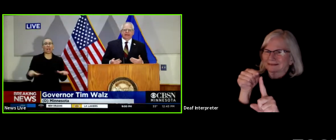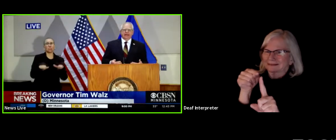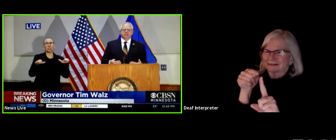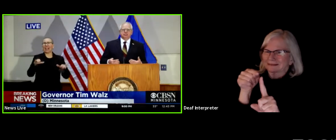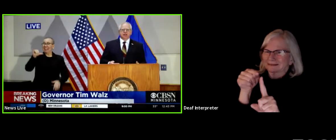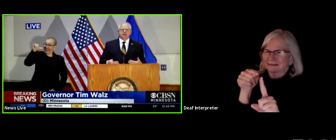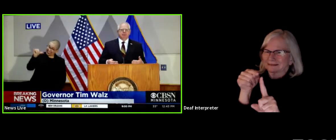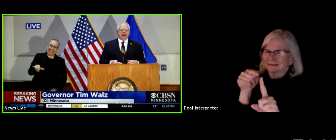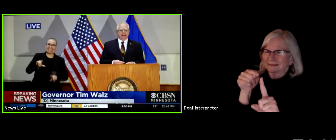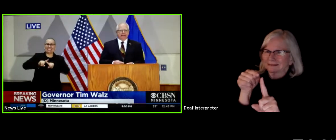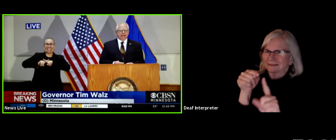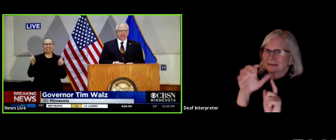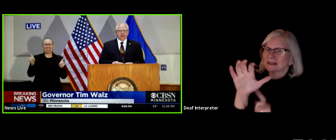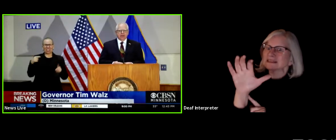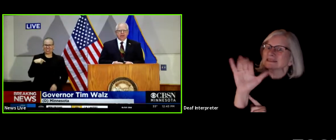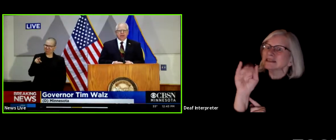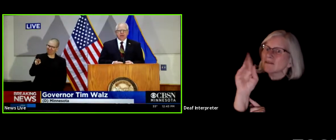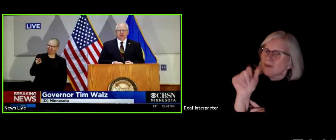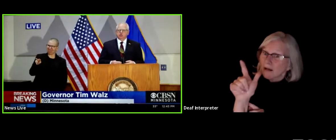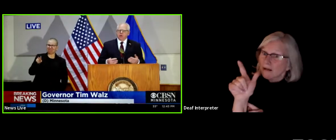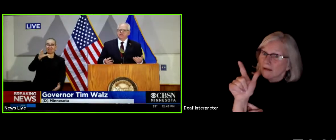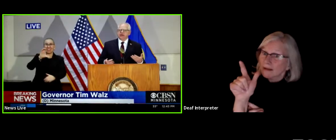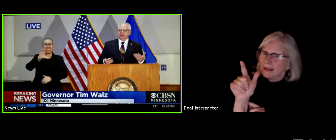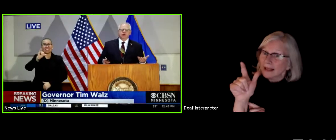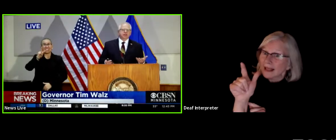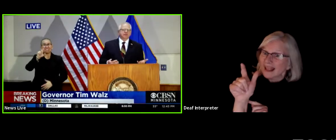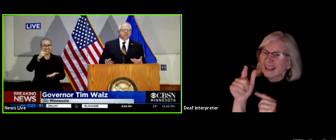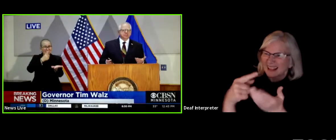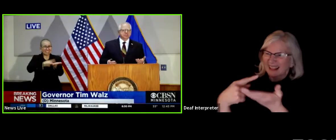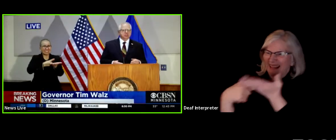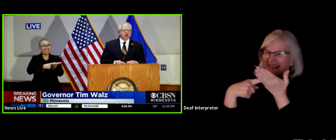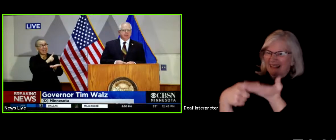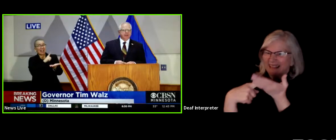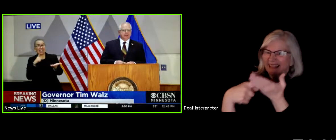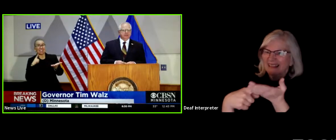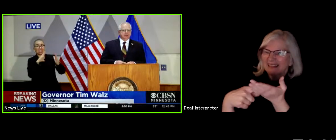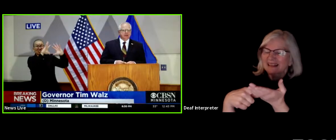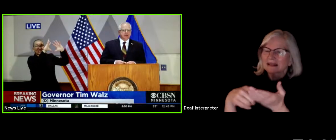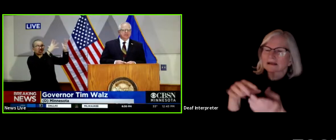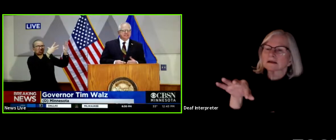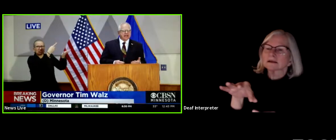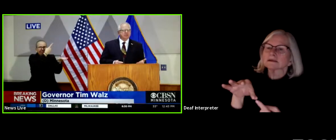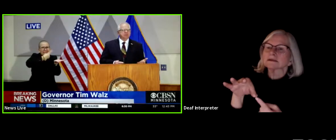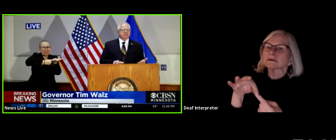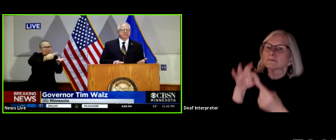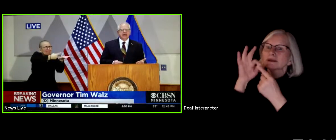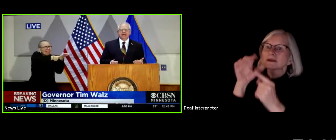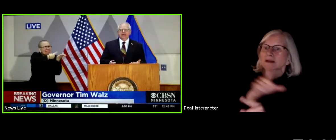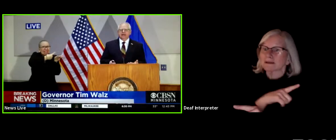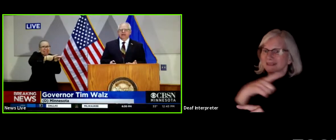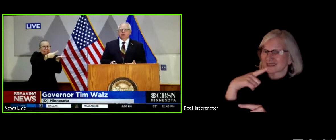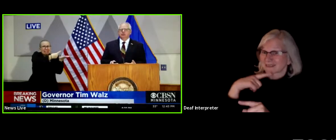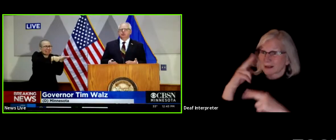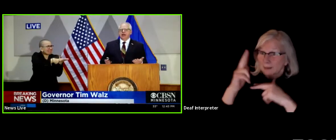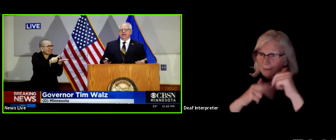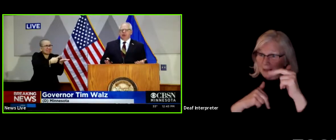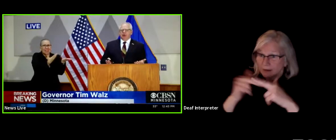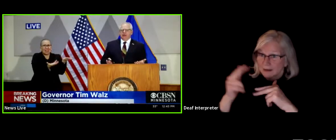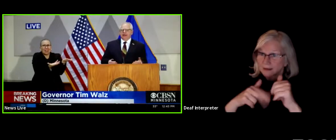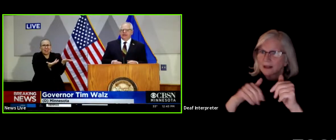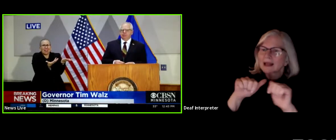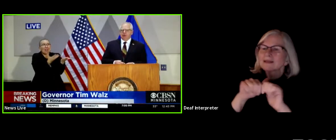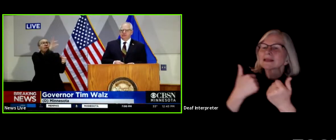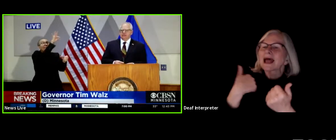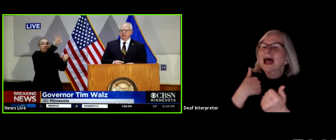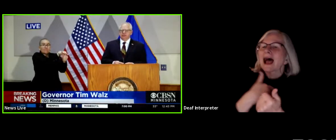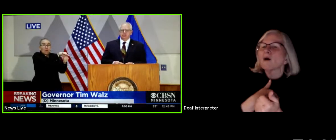at a legislative body, is where we settle our differences on things. The same could be said with your neighbor,